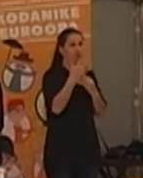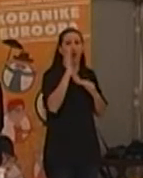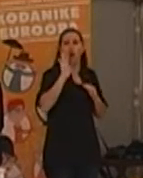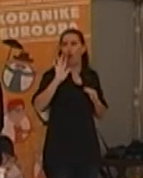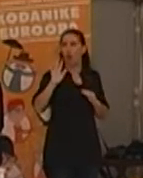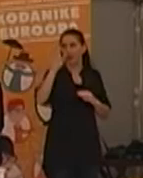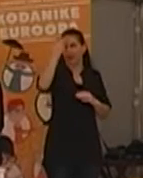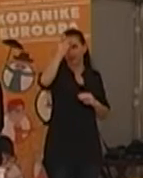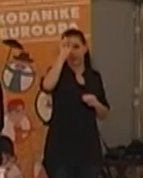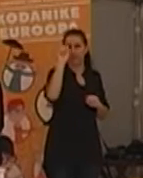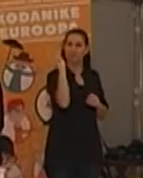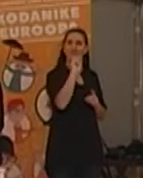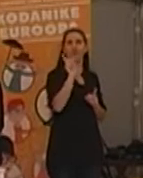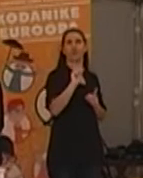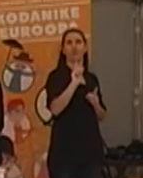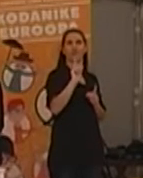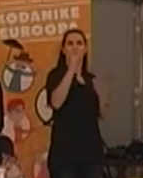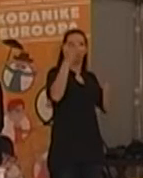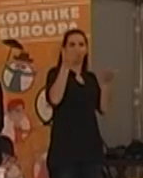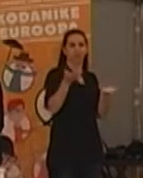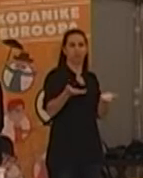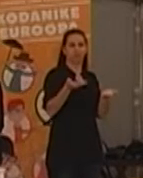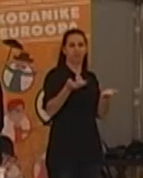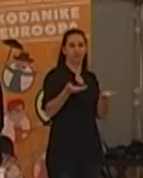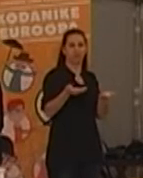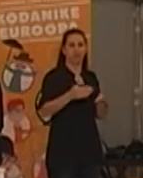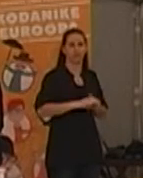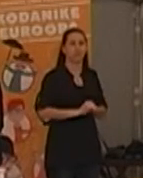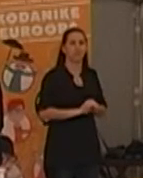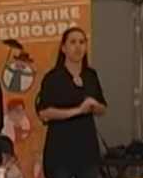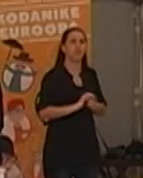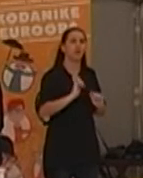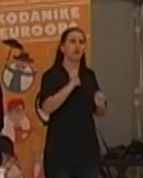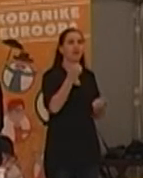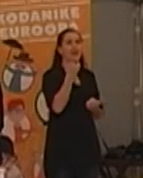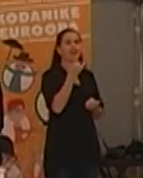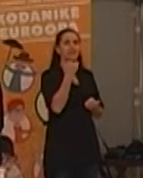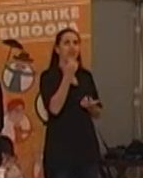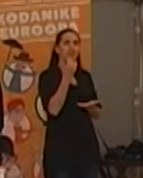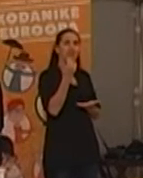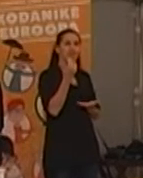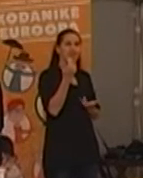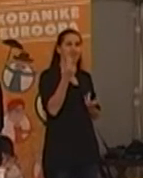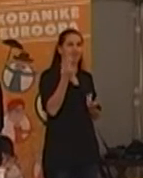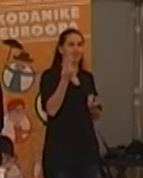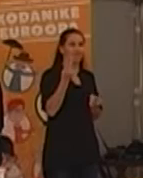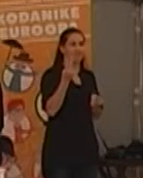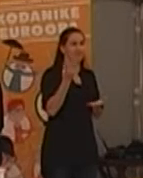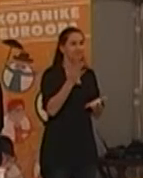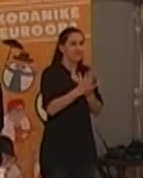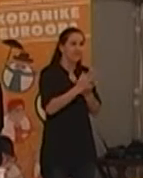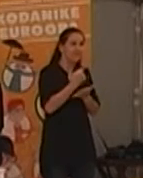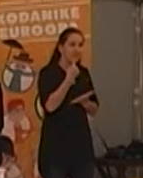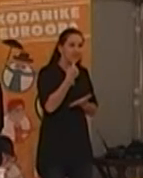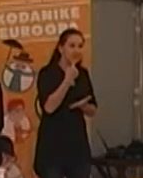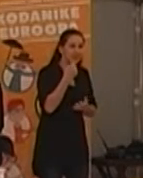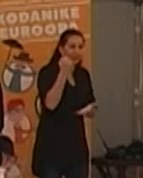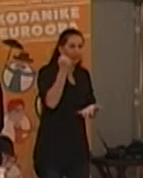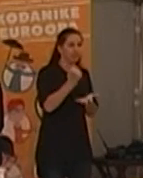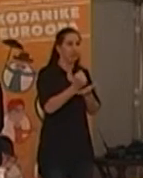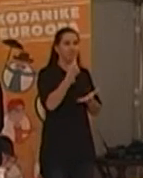like? And if you don't want to make a commitment to that, then at least I guess you can voice the